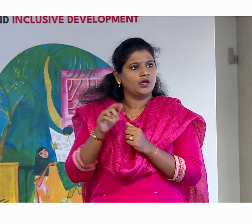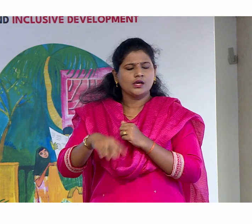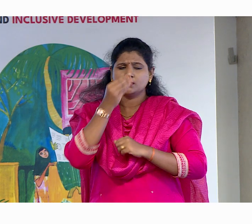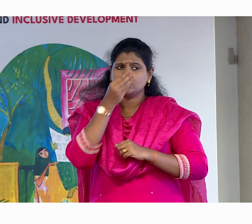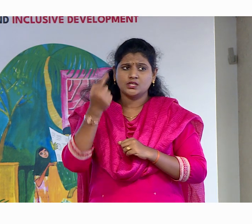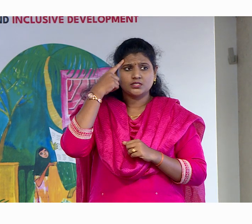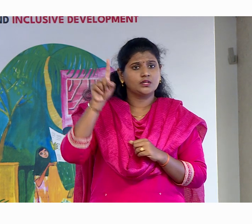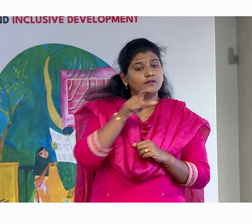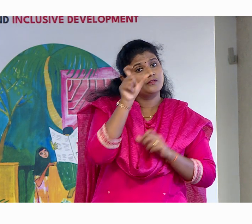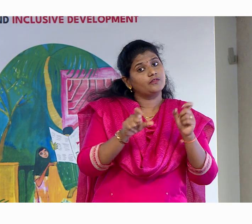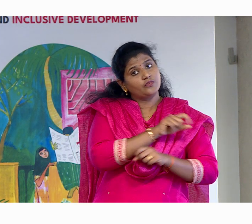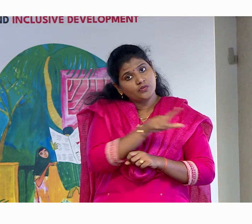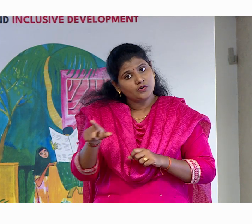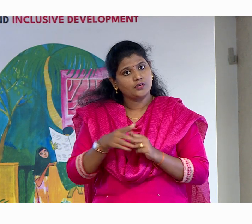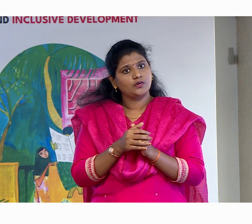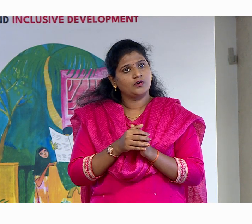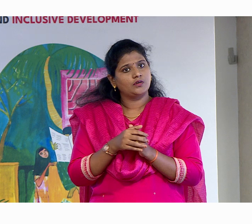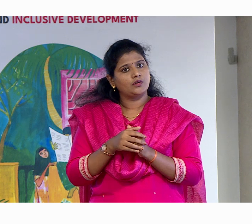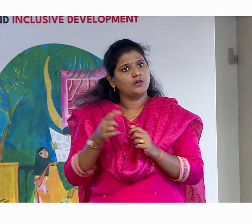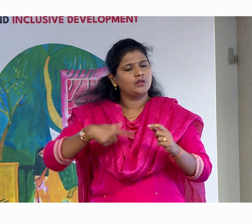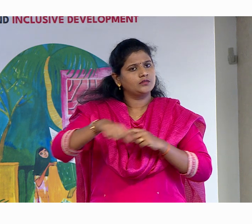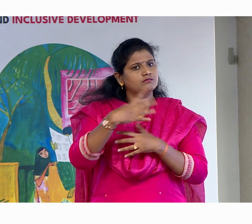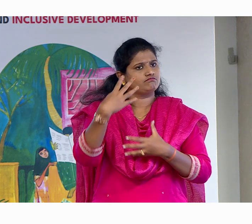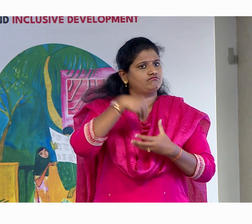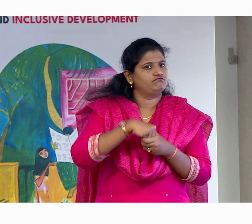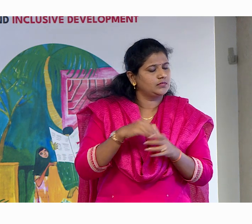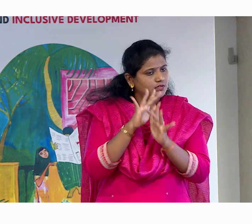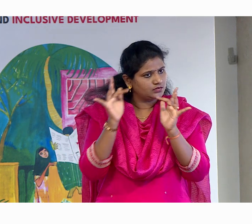for you, just see the same stuff on the Art East of England website.